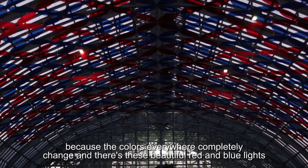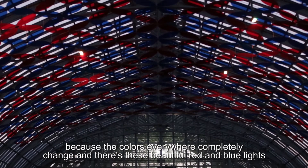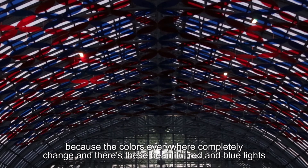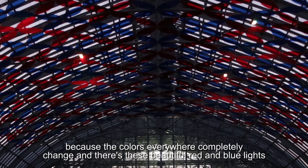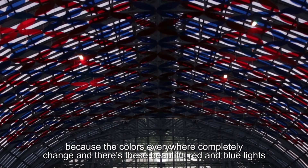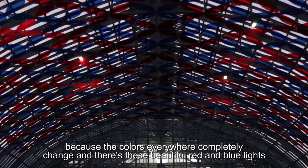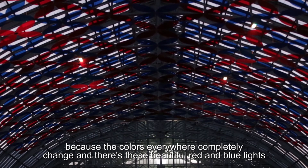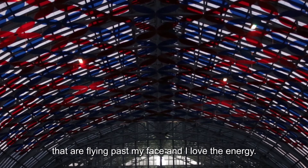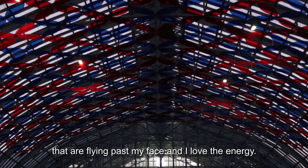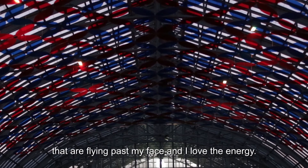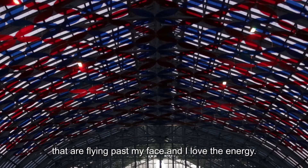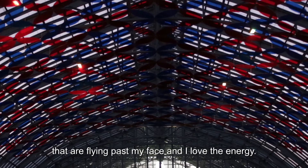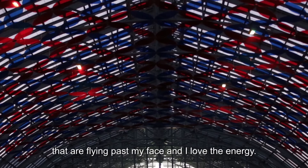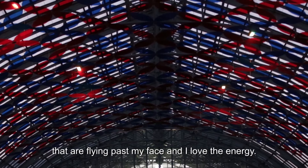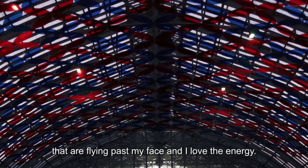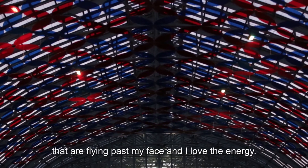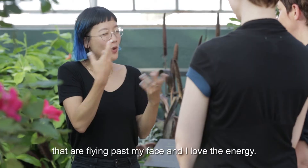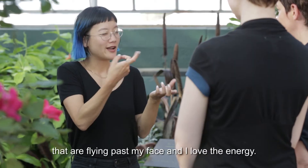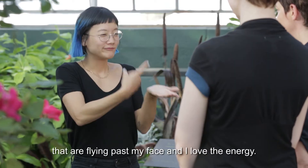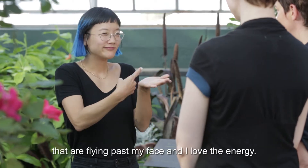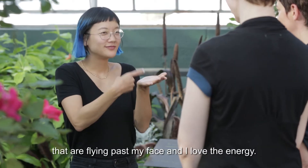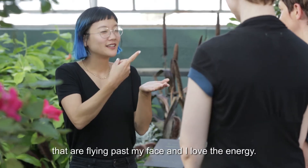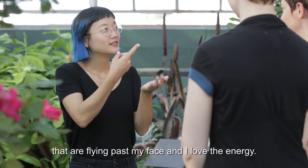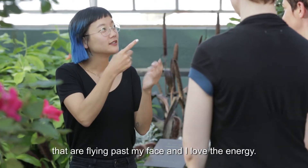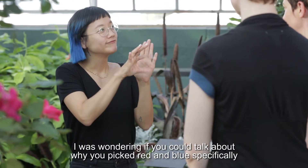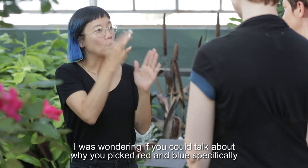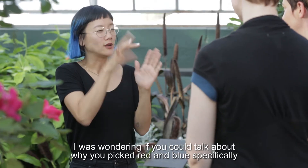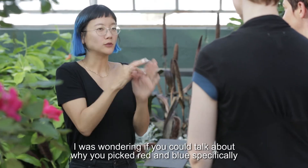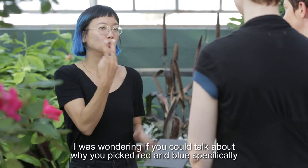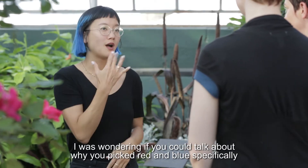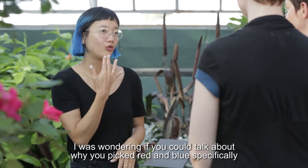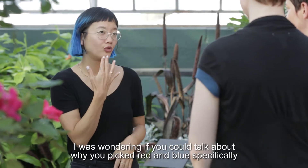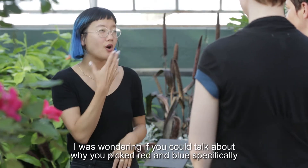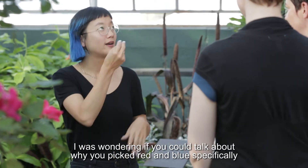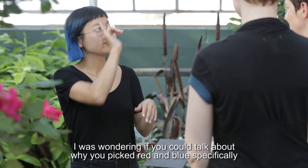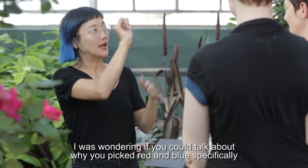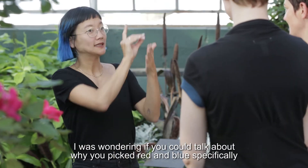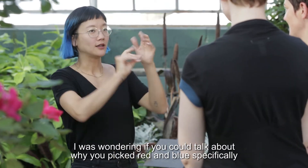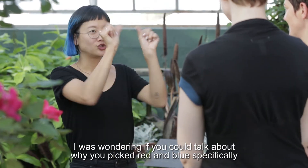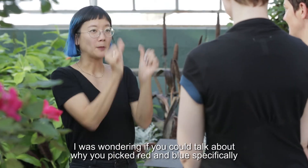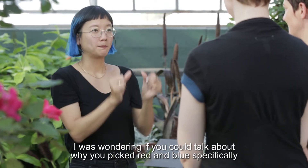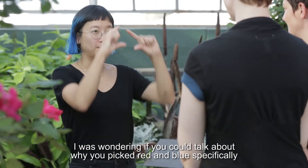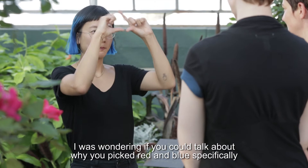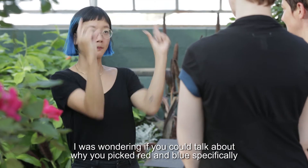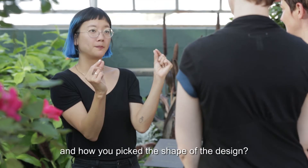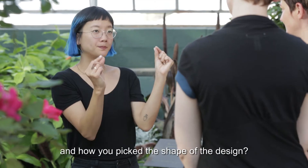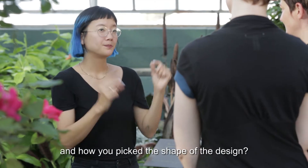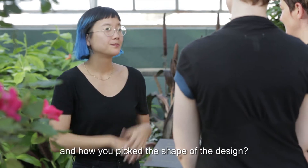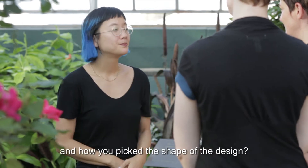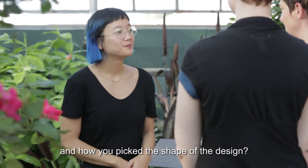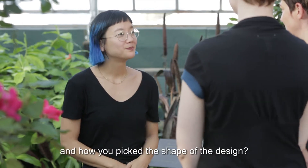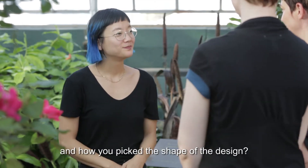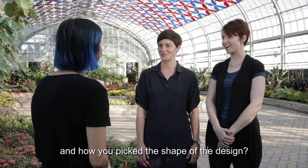these beautiful red and blue lights that are flying past my face, and I love the energy. I was wondering if you could talk a little bit about why you picked red and blue specifically, and how you